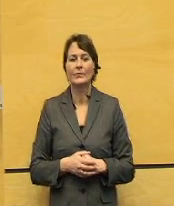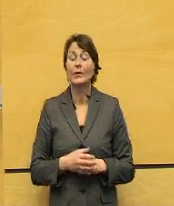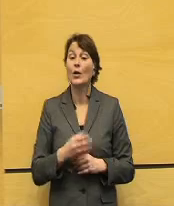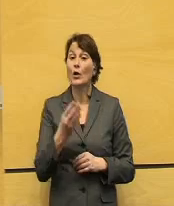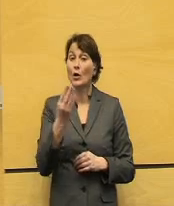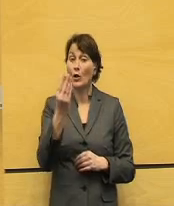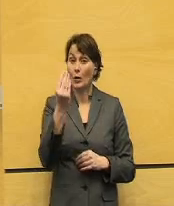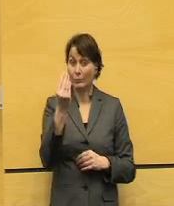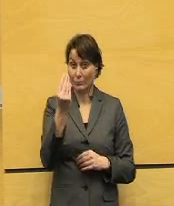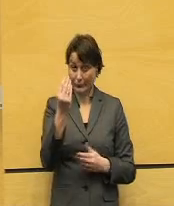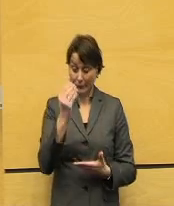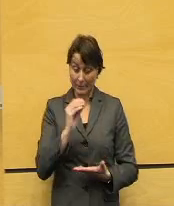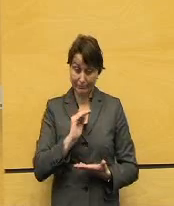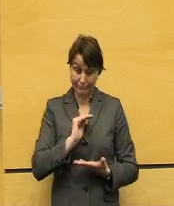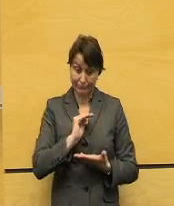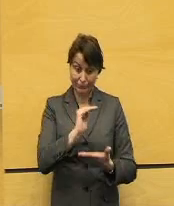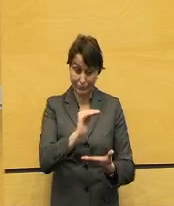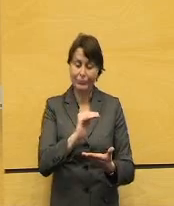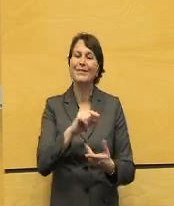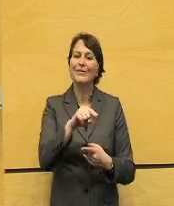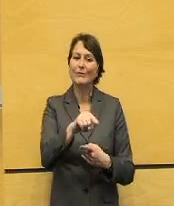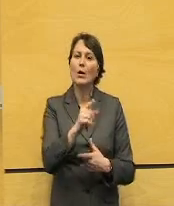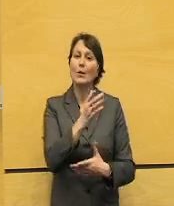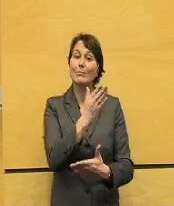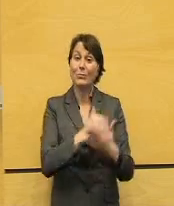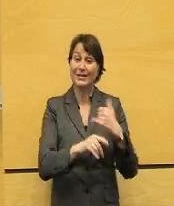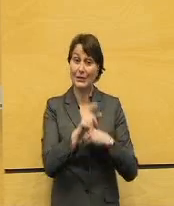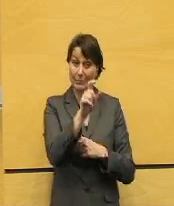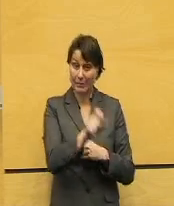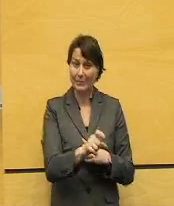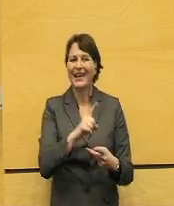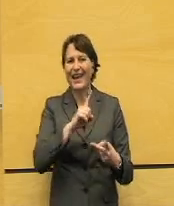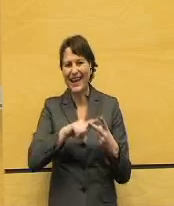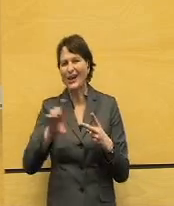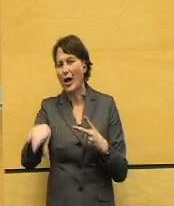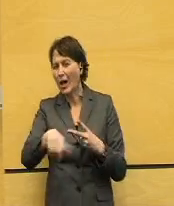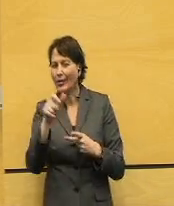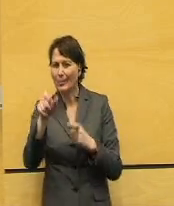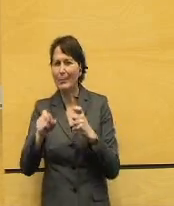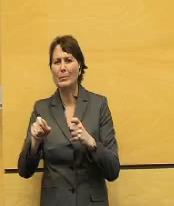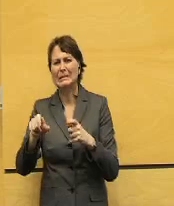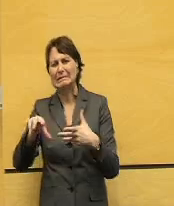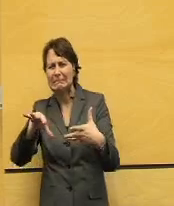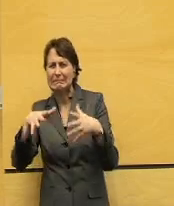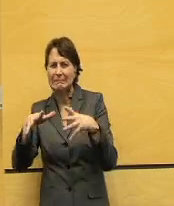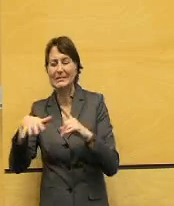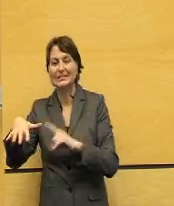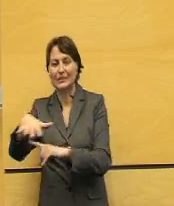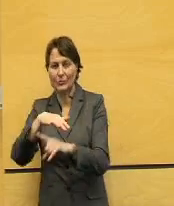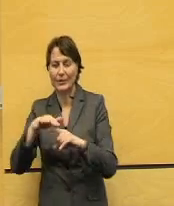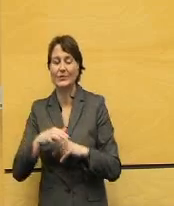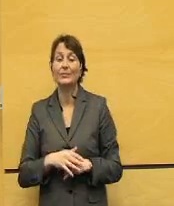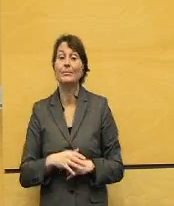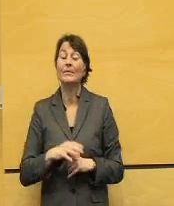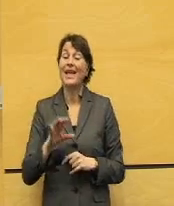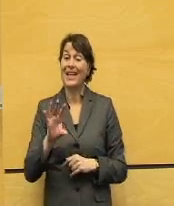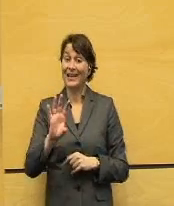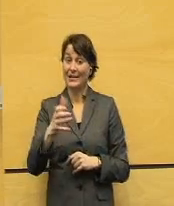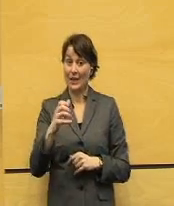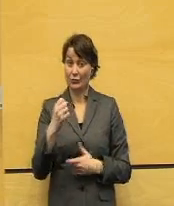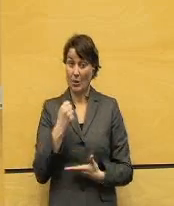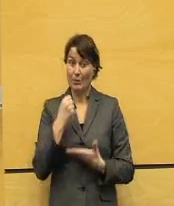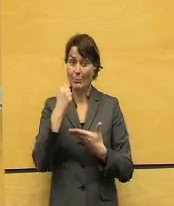in vulnerable situations, the national budget is also spent on improving